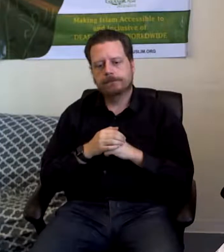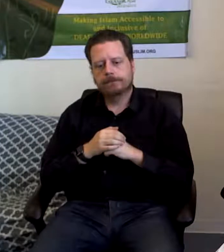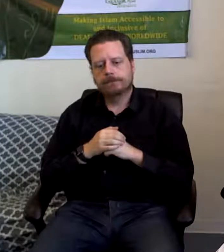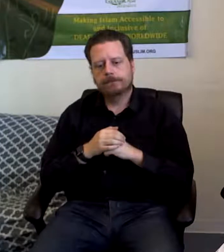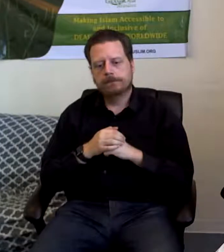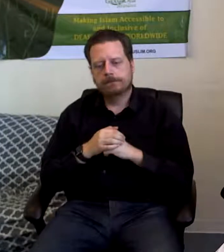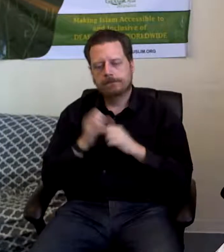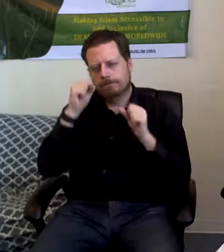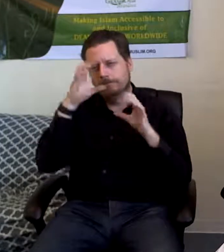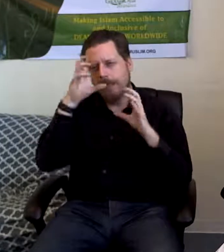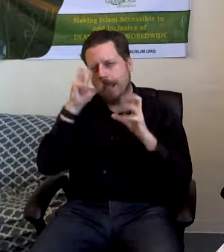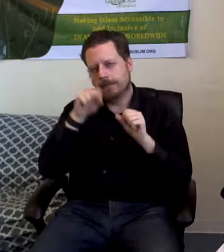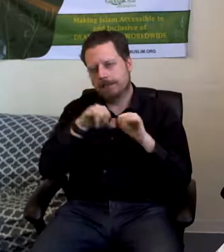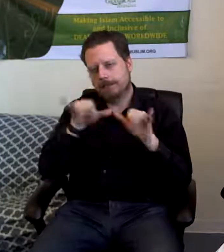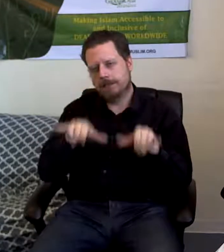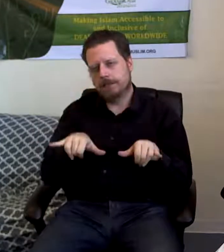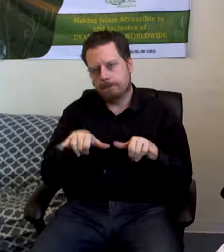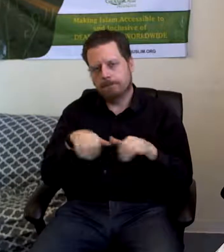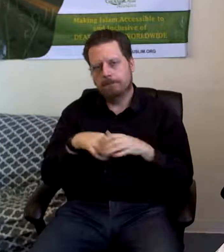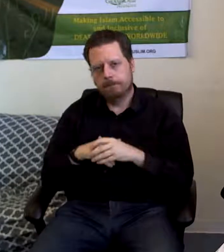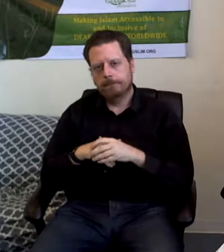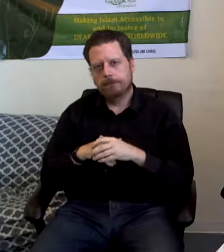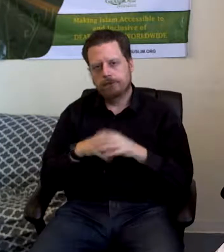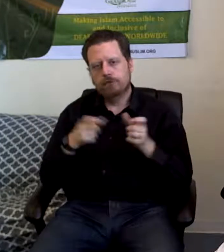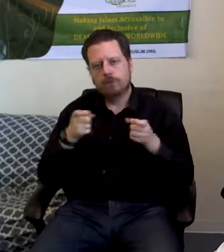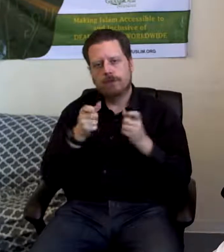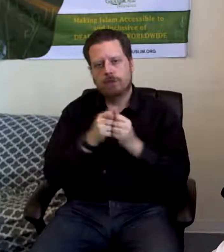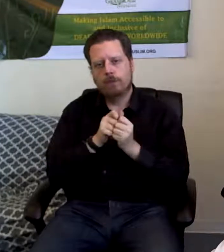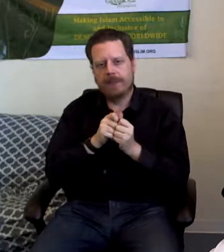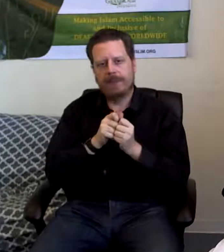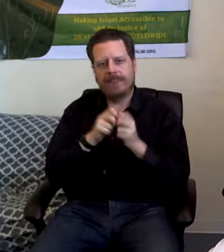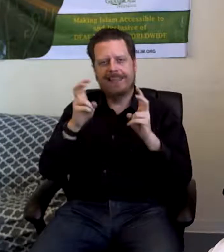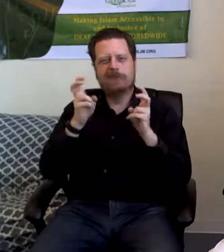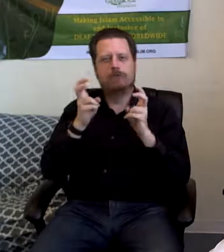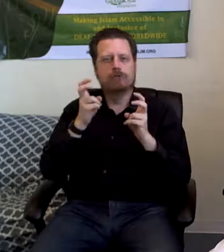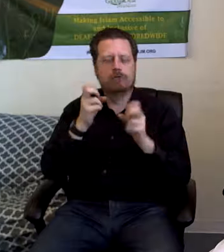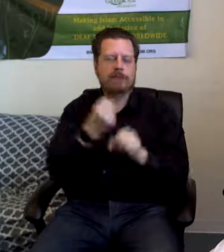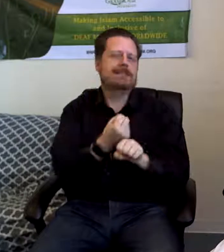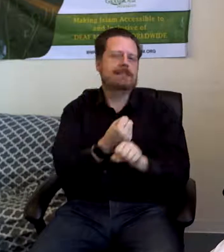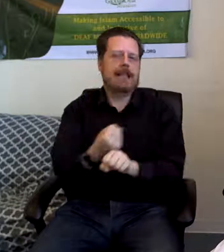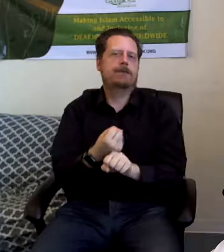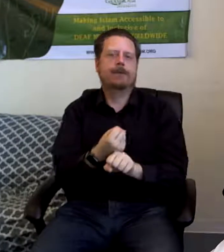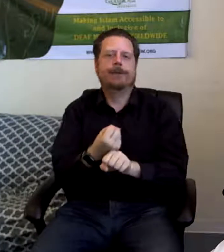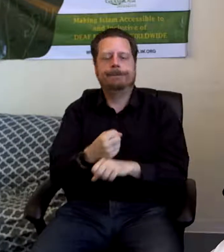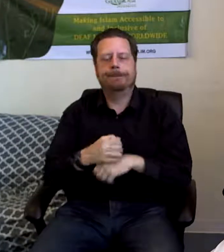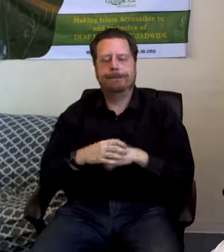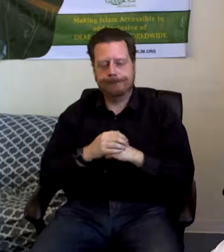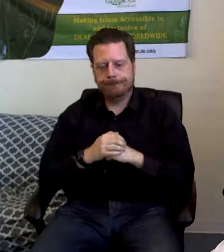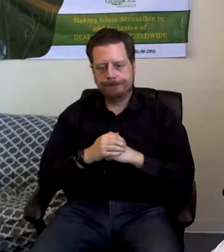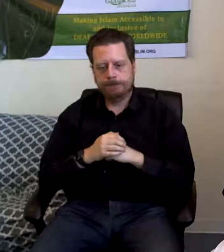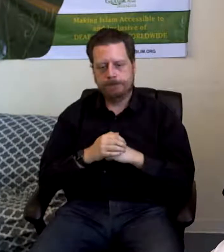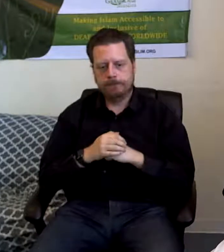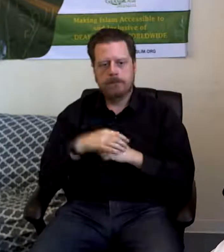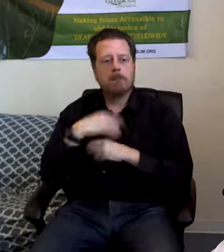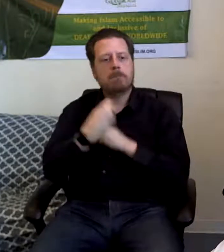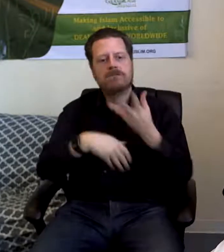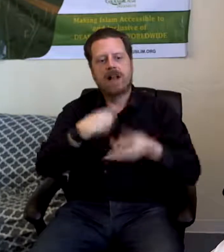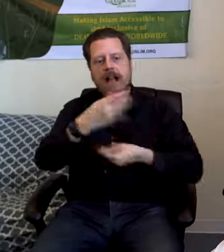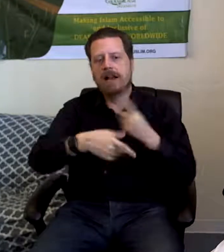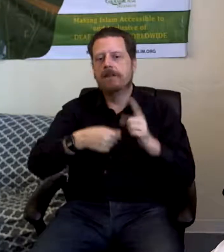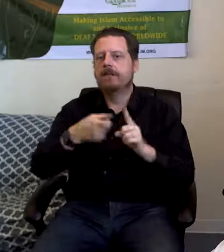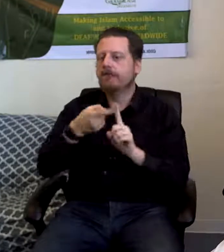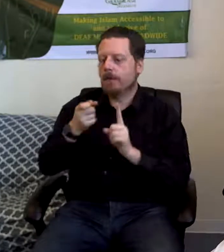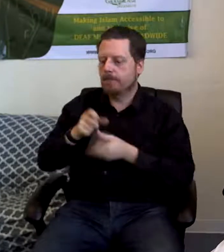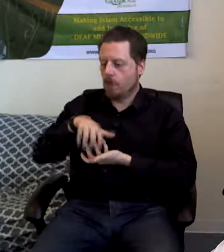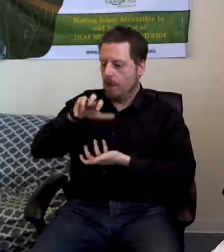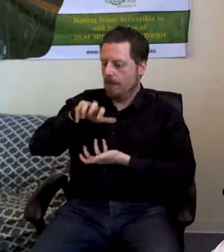It's an amazing system to deal with the issue of slavery. And provide for them from the wealth that